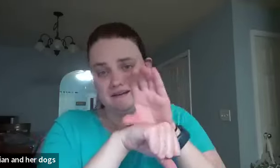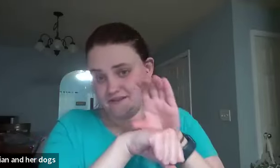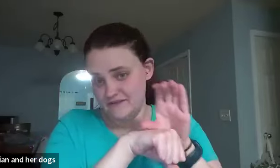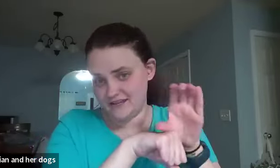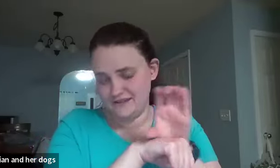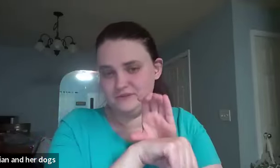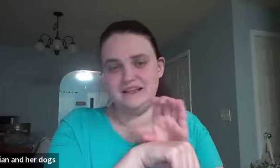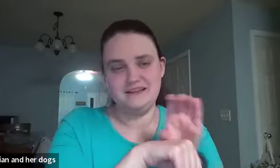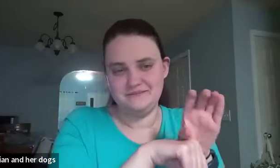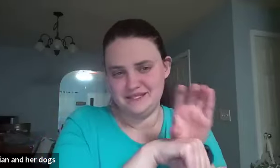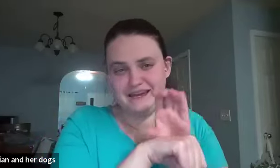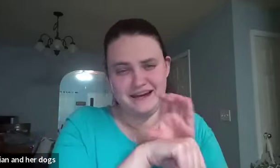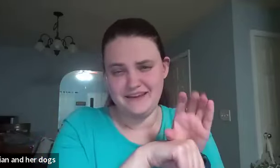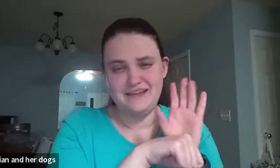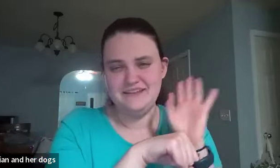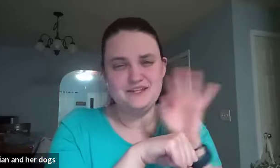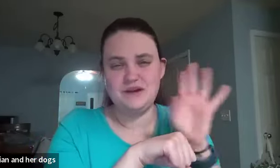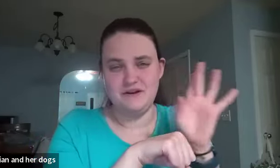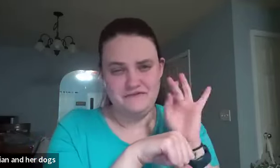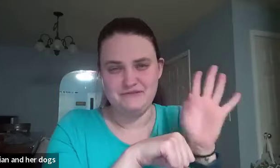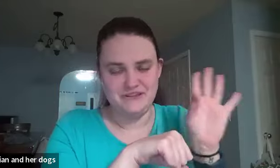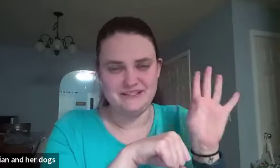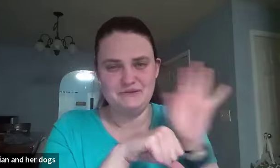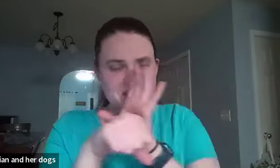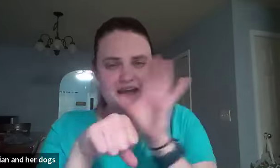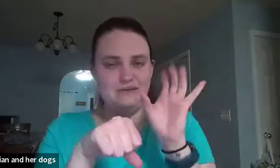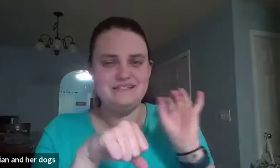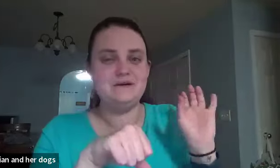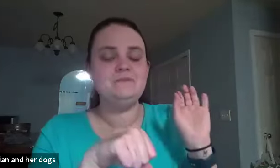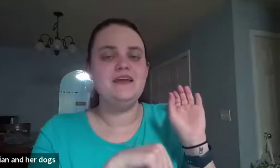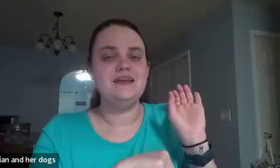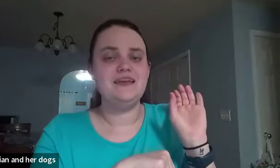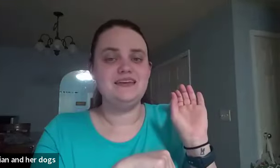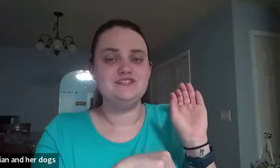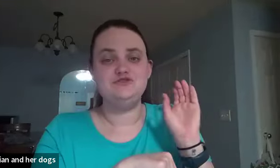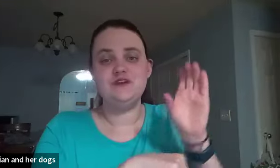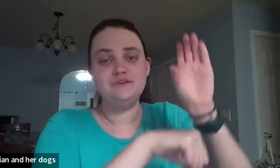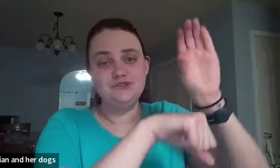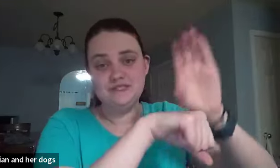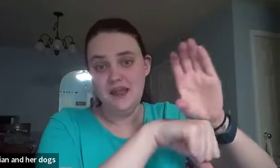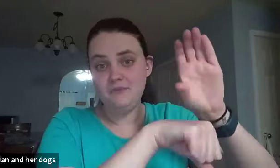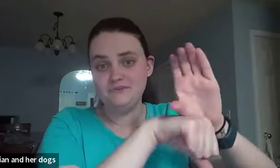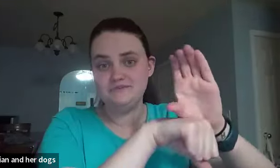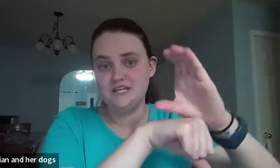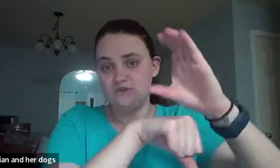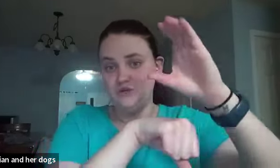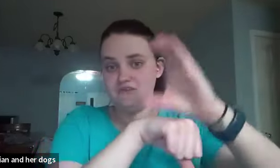Now, fun fact, because we like Miss Katie and I think it's one of our favorite things that we add always here, is you do not want to tap because when you